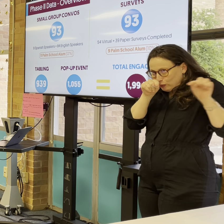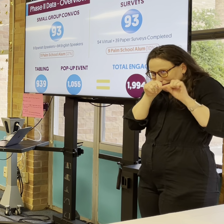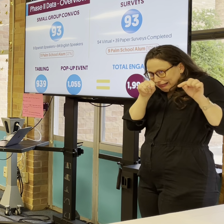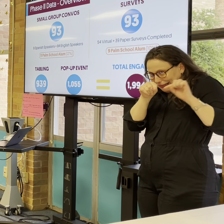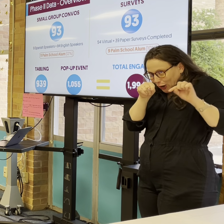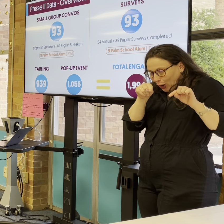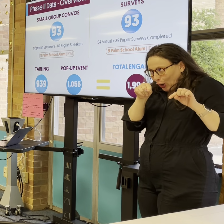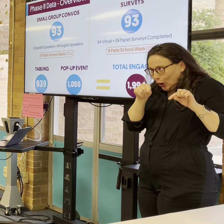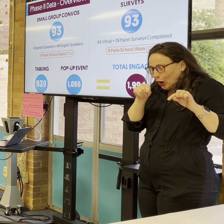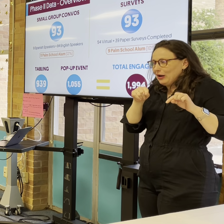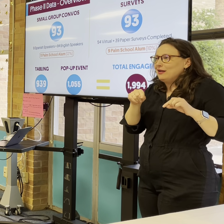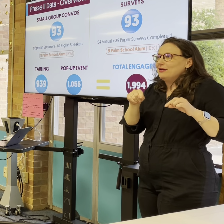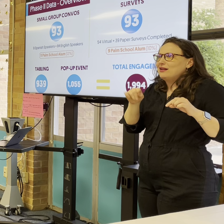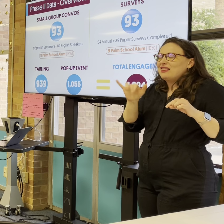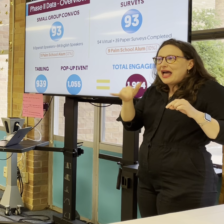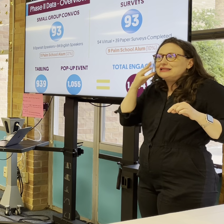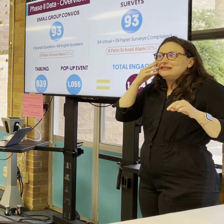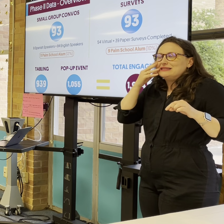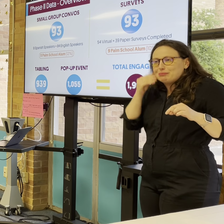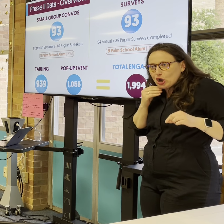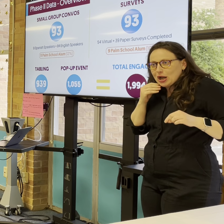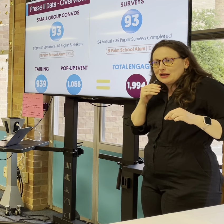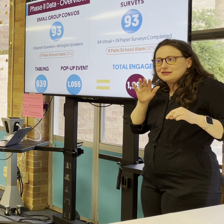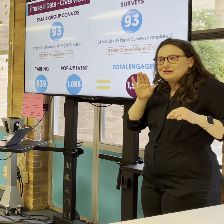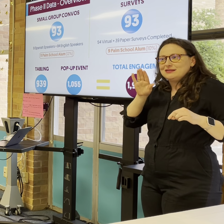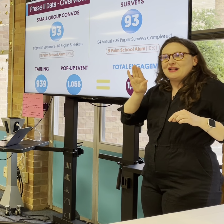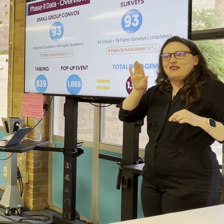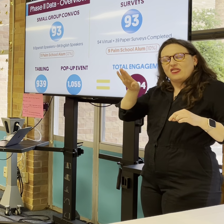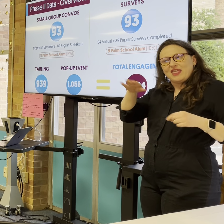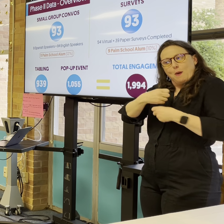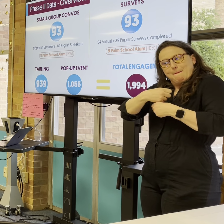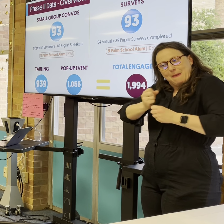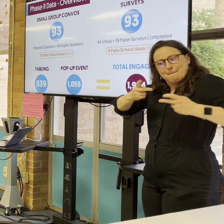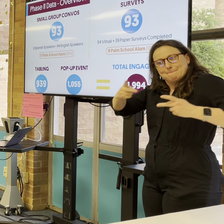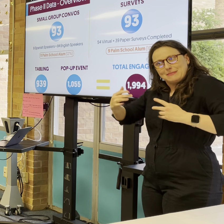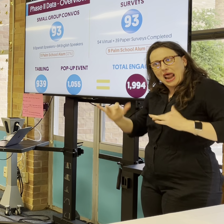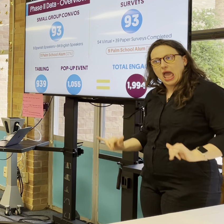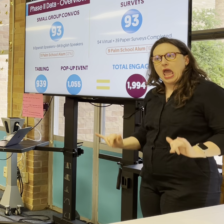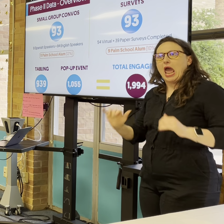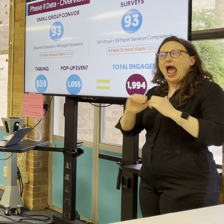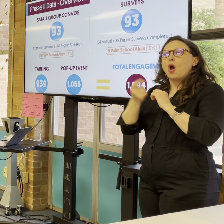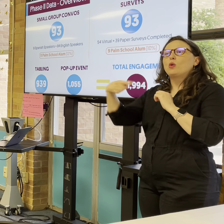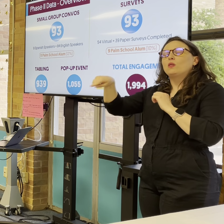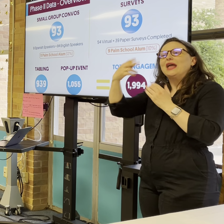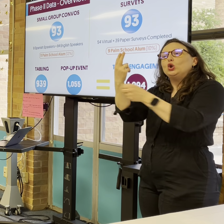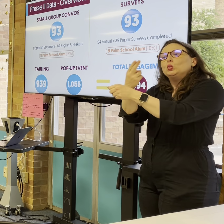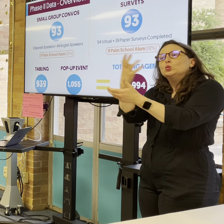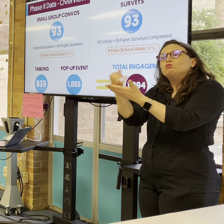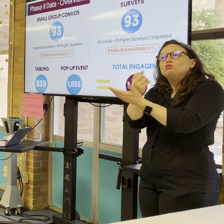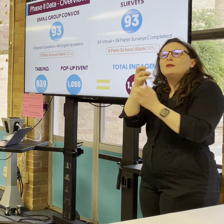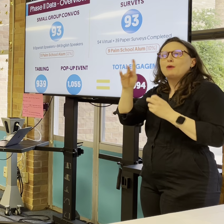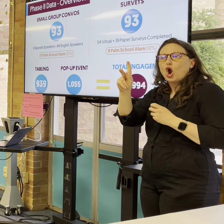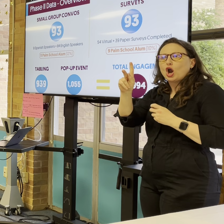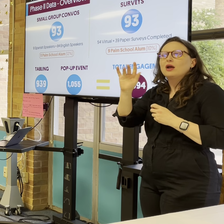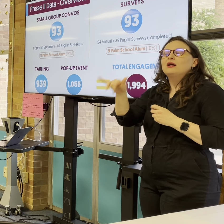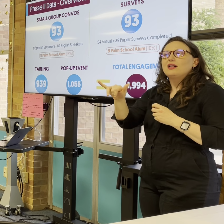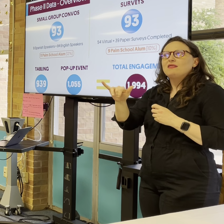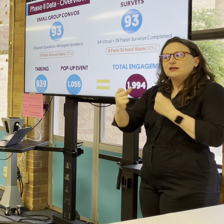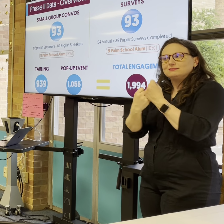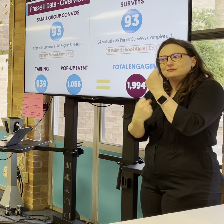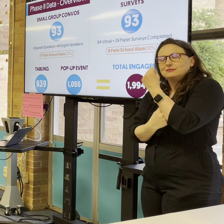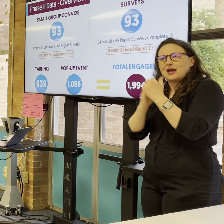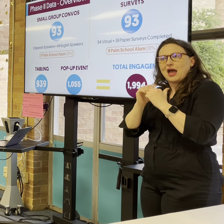their experiences and how they created play and how they enjoyed the park is very fundamental to the things we thought about as